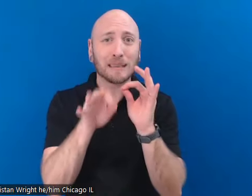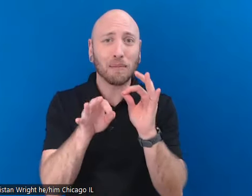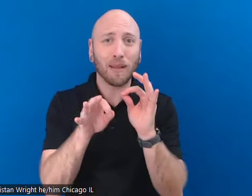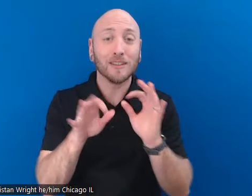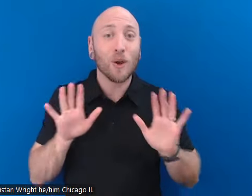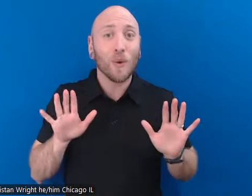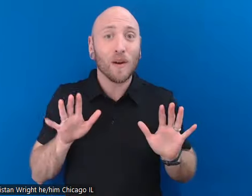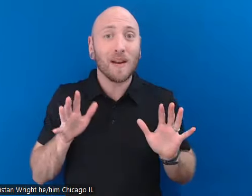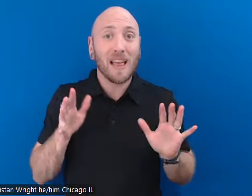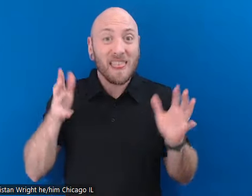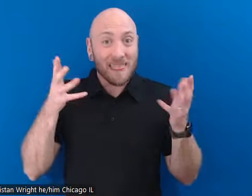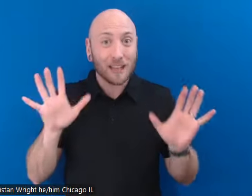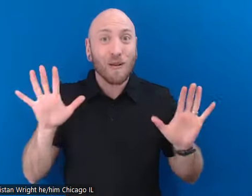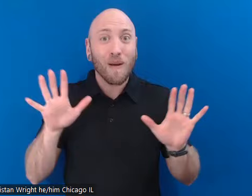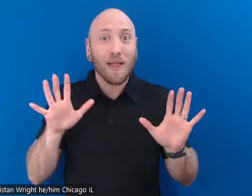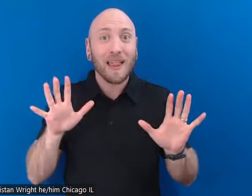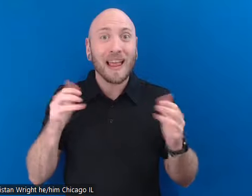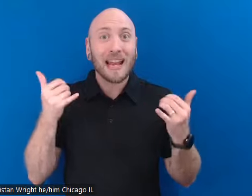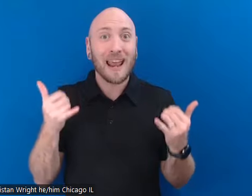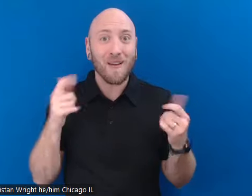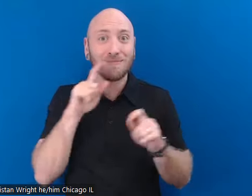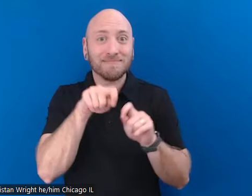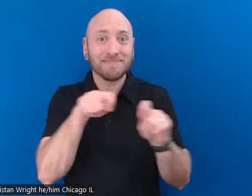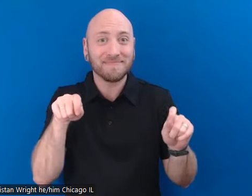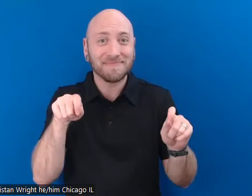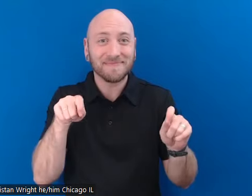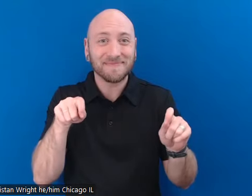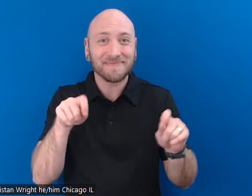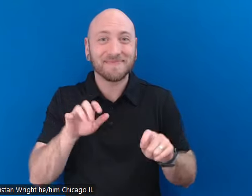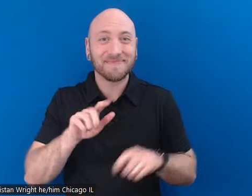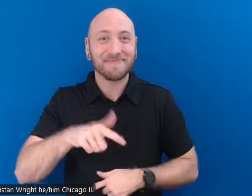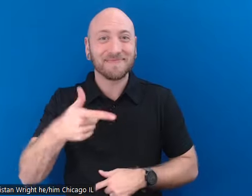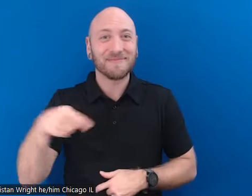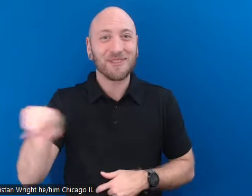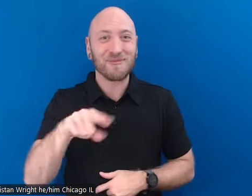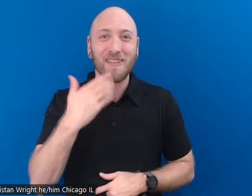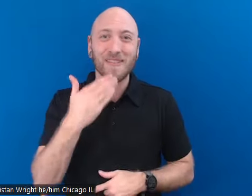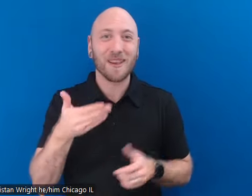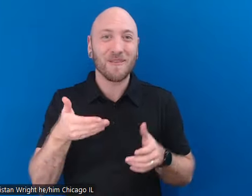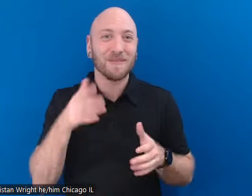I am going to wind down and share the time. Thank you for having me.